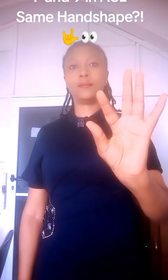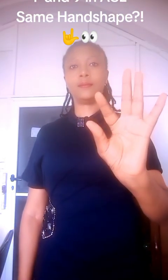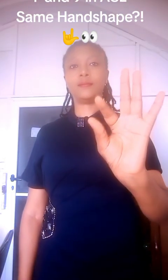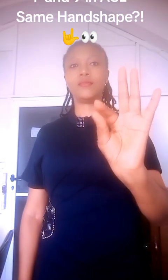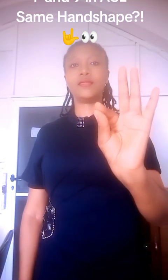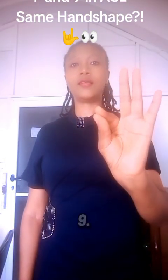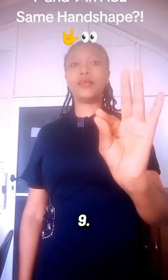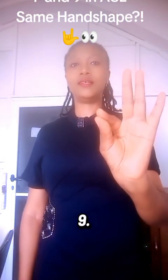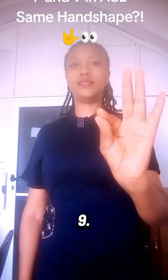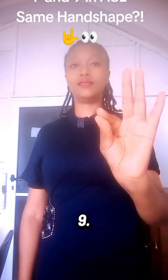9.